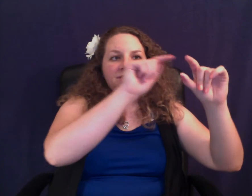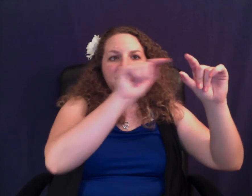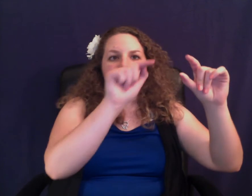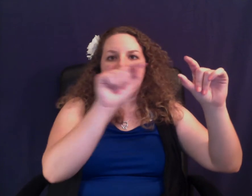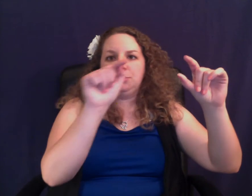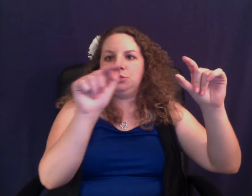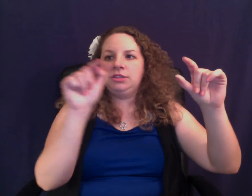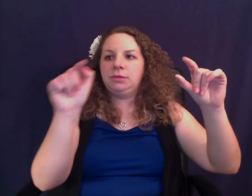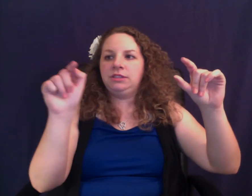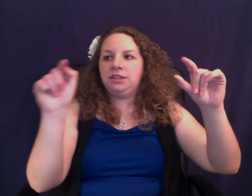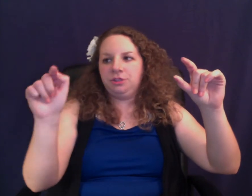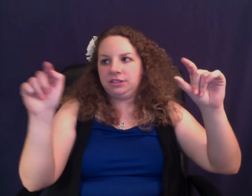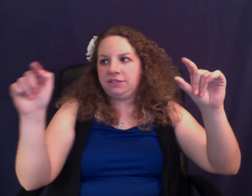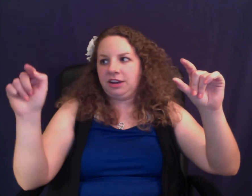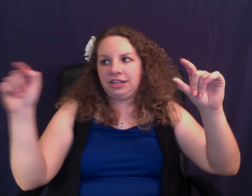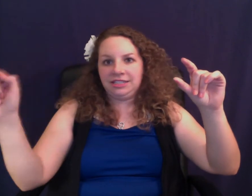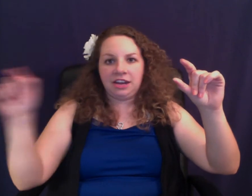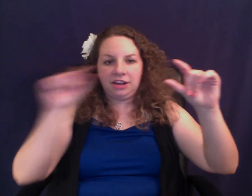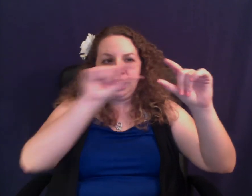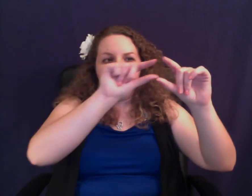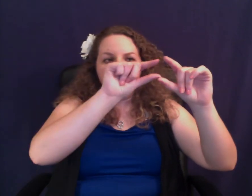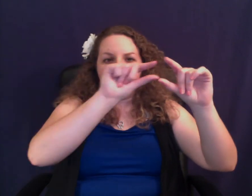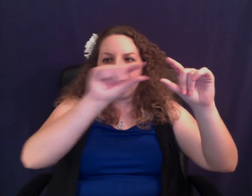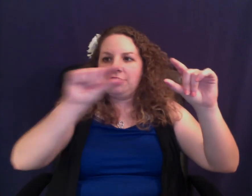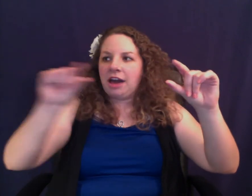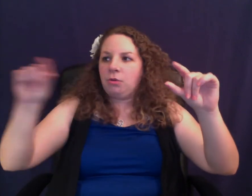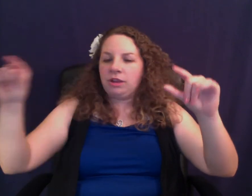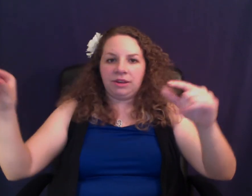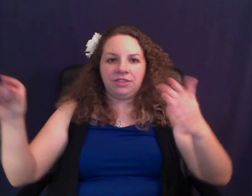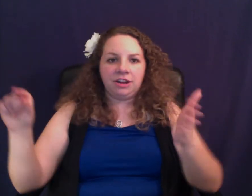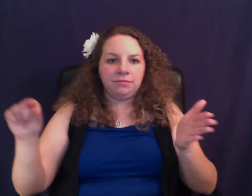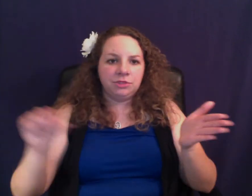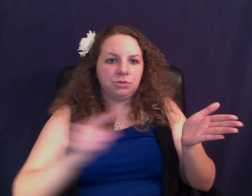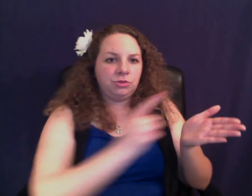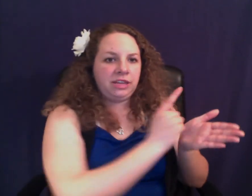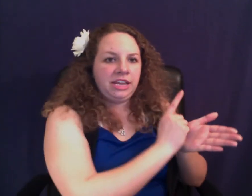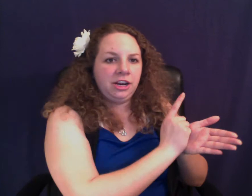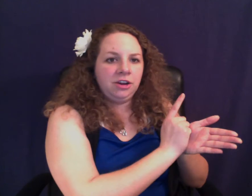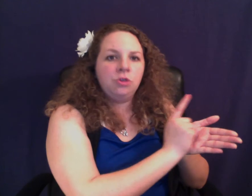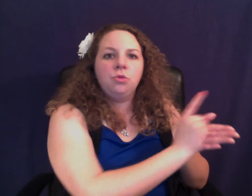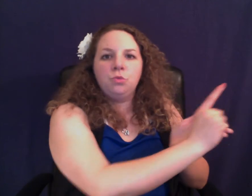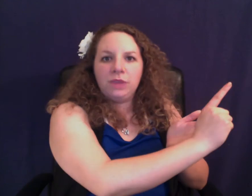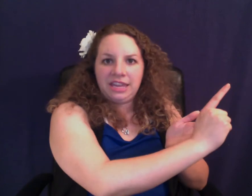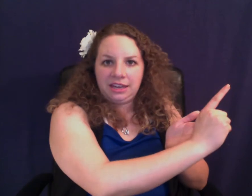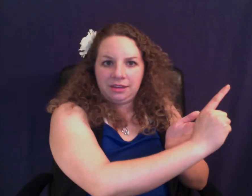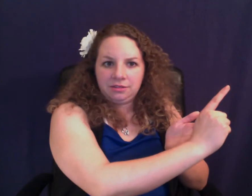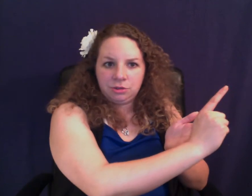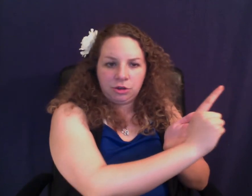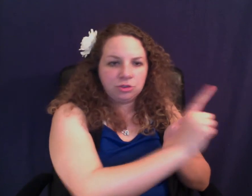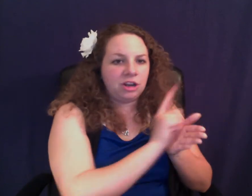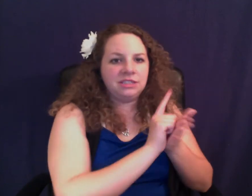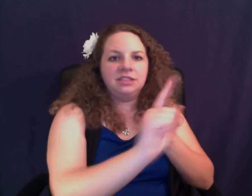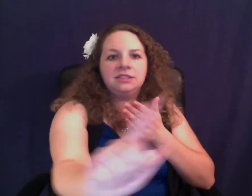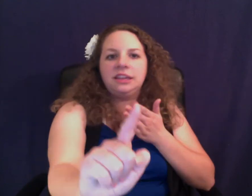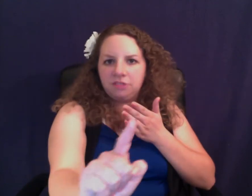Sunday, Monday, Tuesday, Wednesday, Thursday, Friday, Saturday. So that week right there. So it's going here. Week. So it goes across. It doesn't like fly